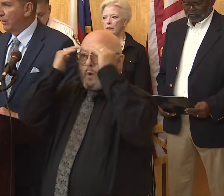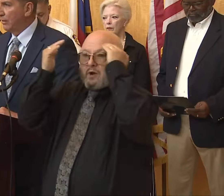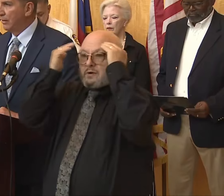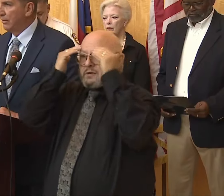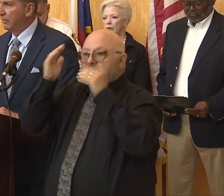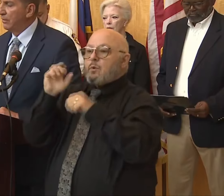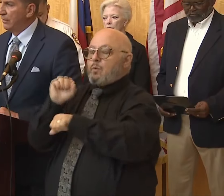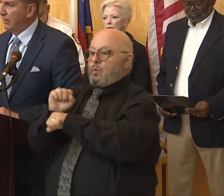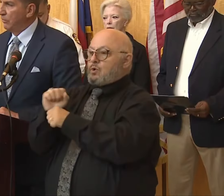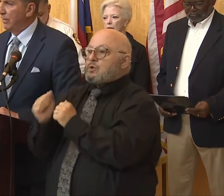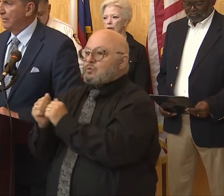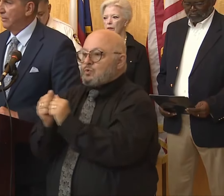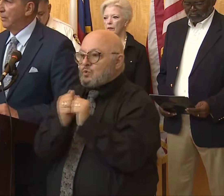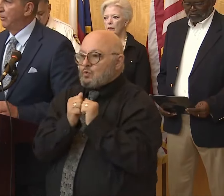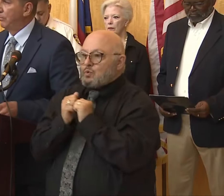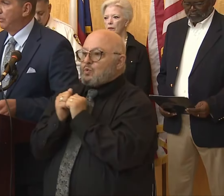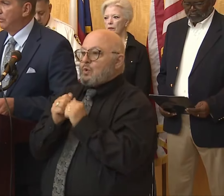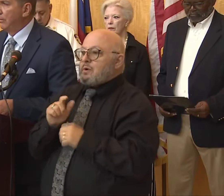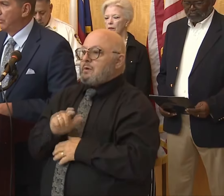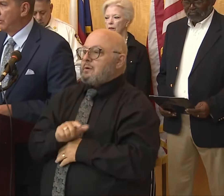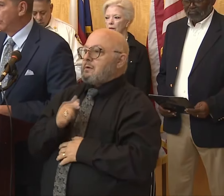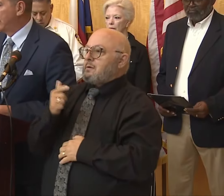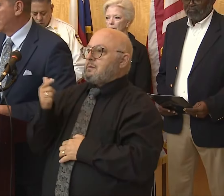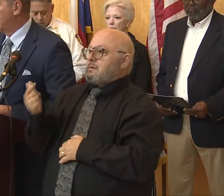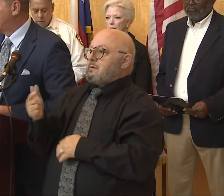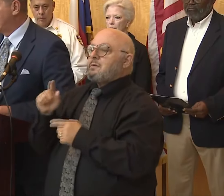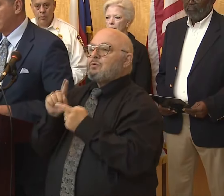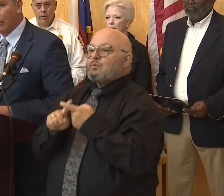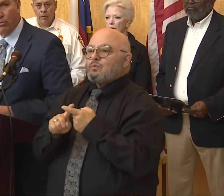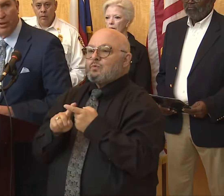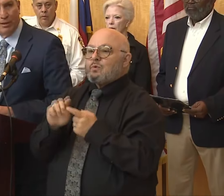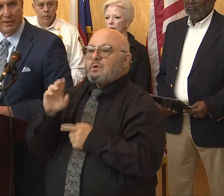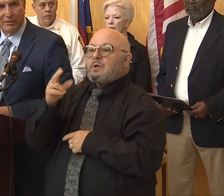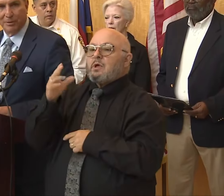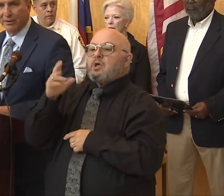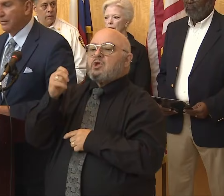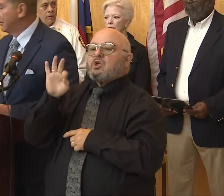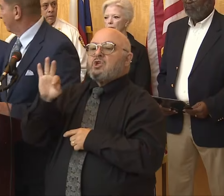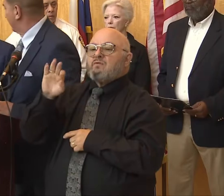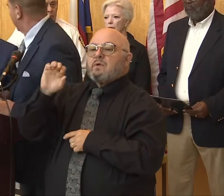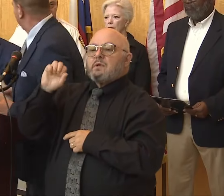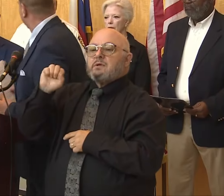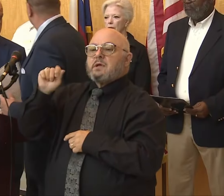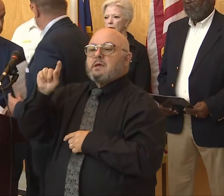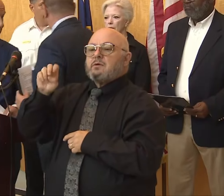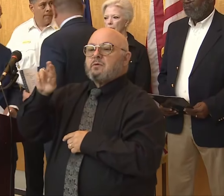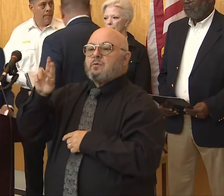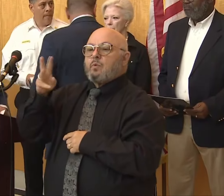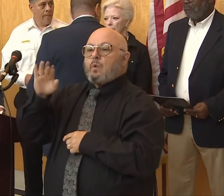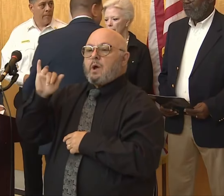going to be working together. And with that said, I'm going to yield to Chief Satterwhite, HPD.